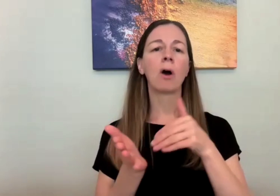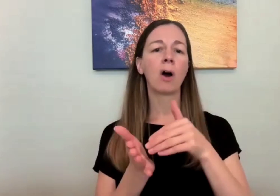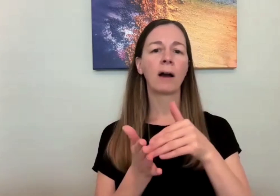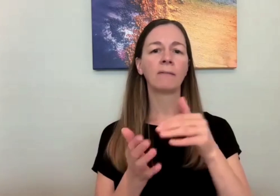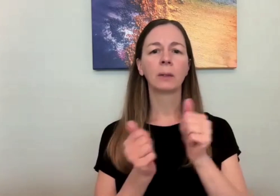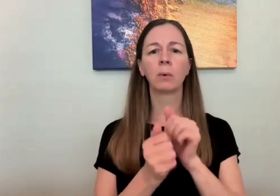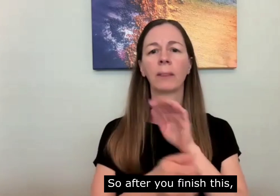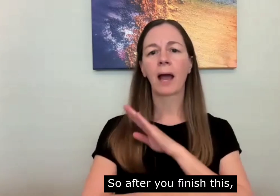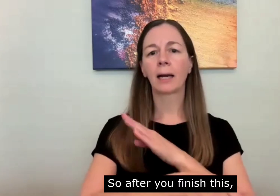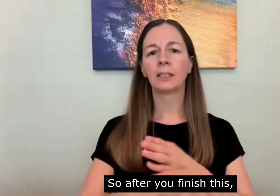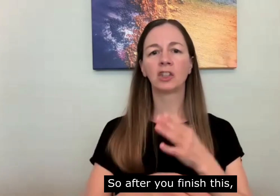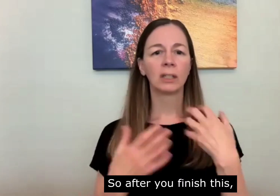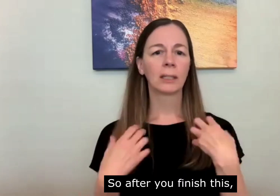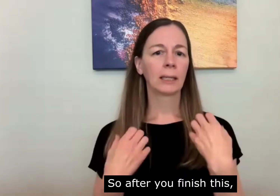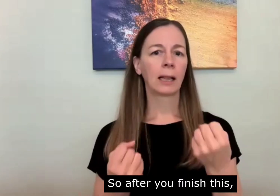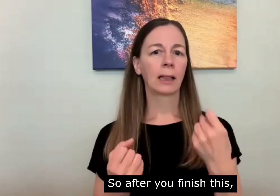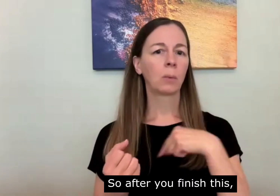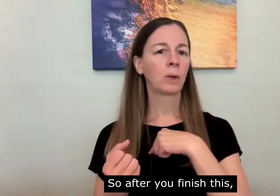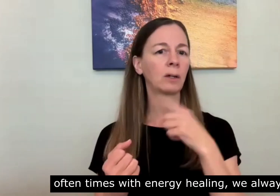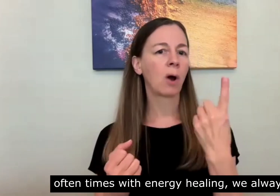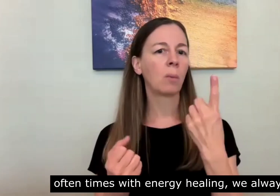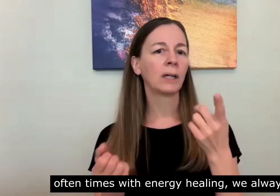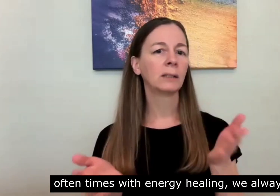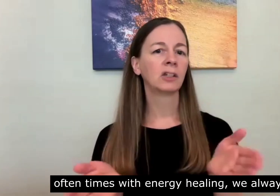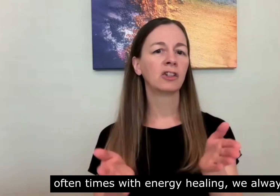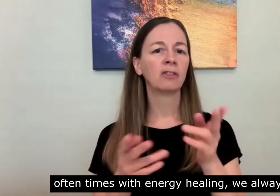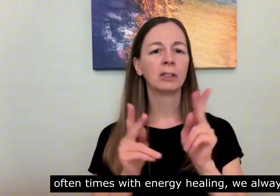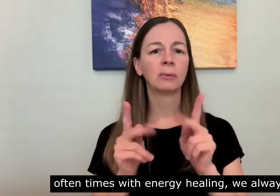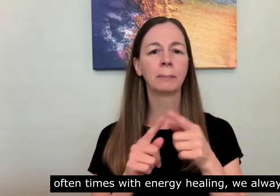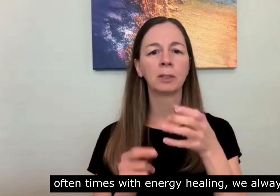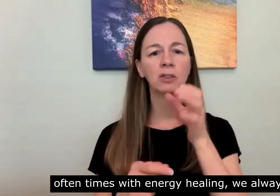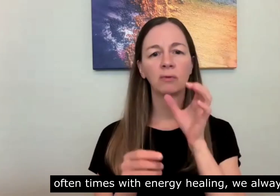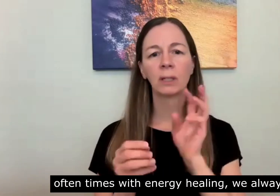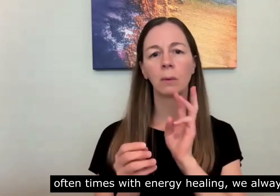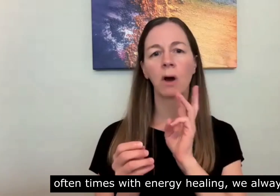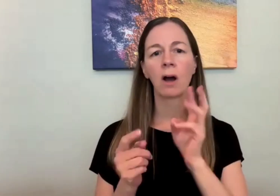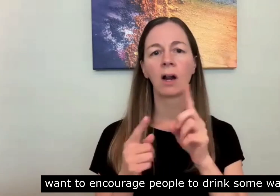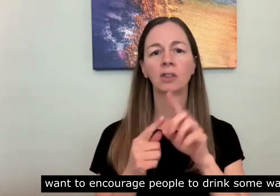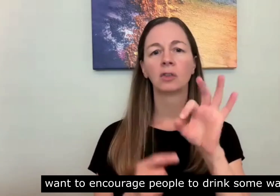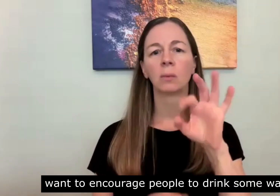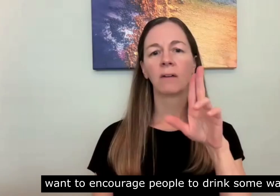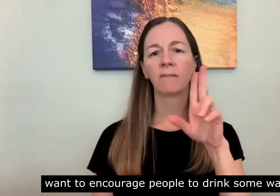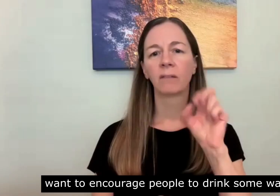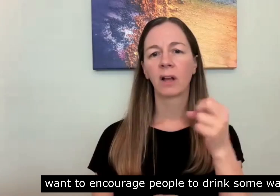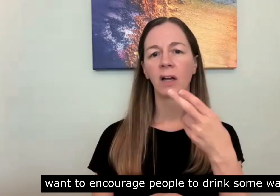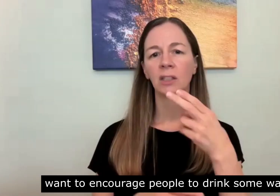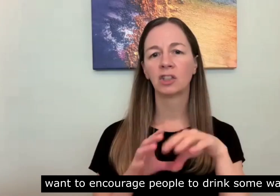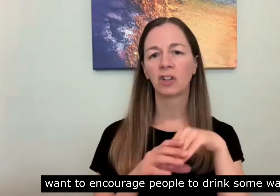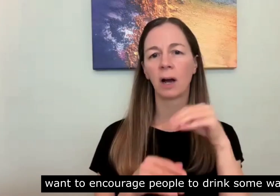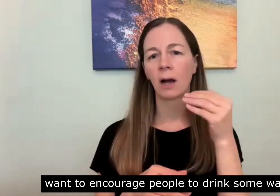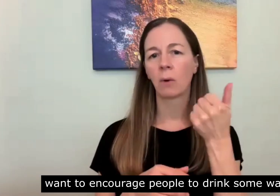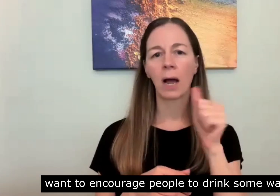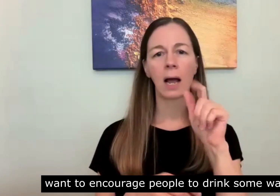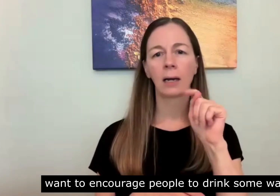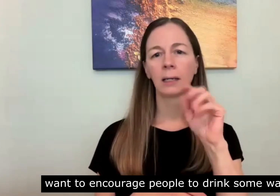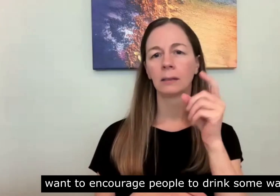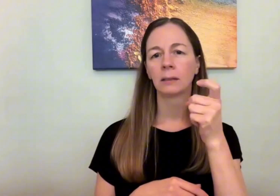So, after you finish this, oftentimes with energy healing, we always want to encourage people to drink some water to kind of